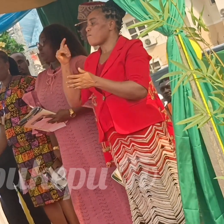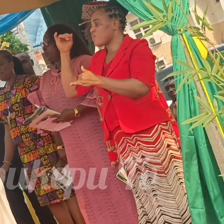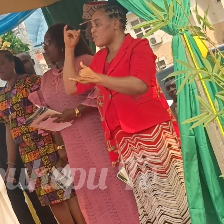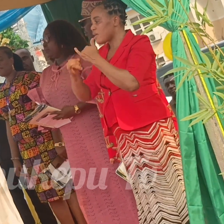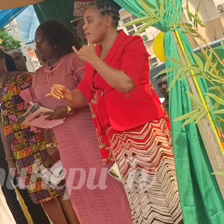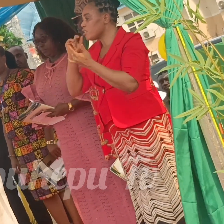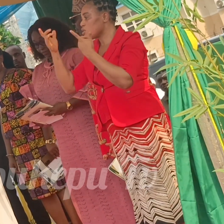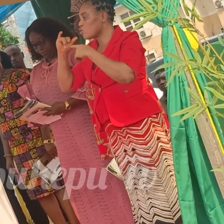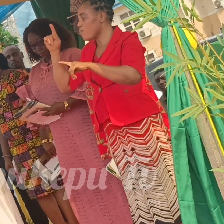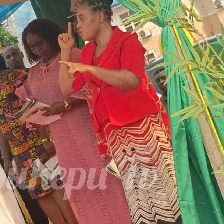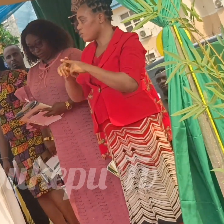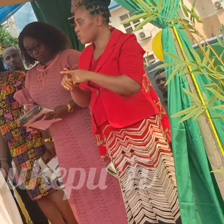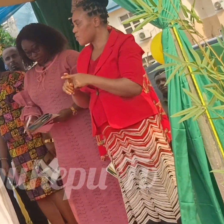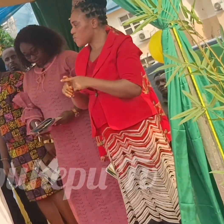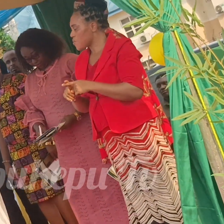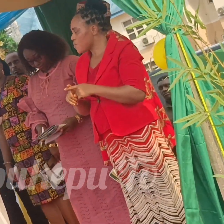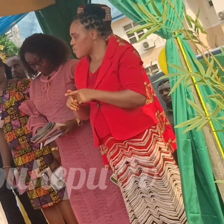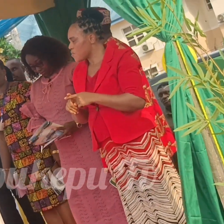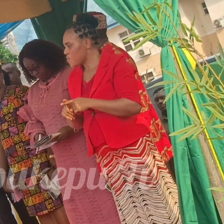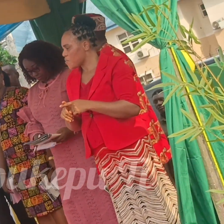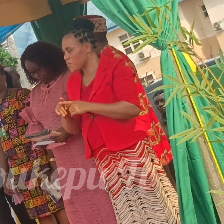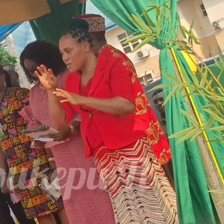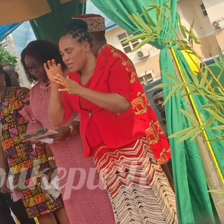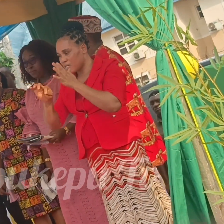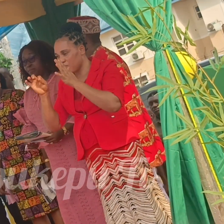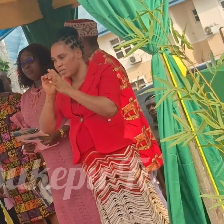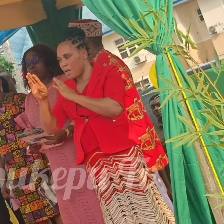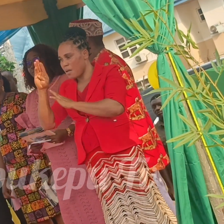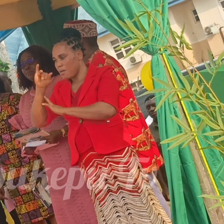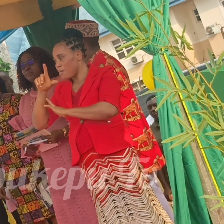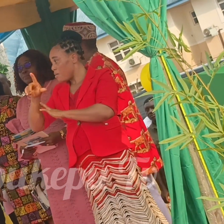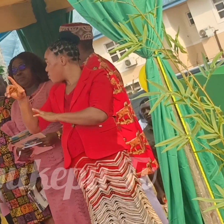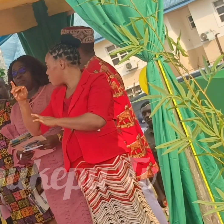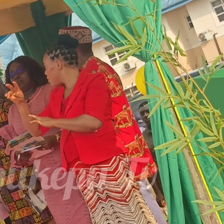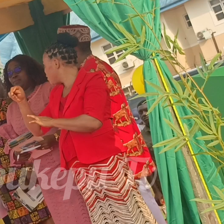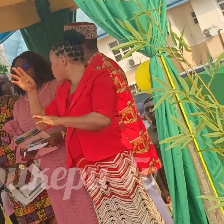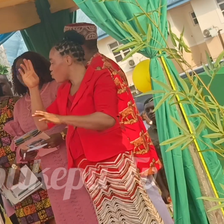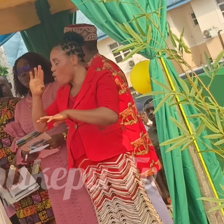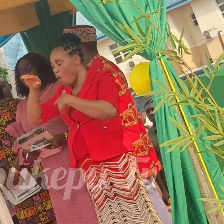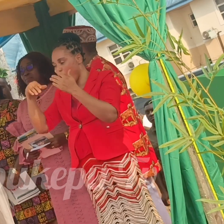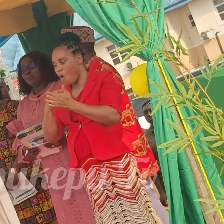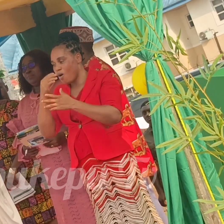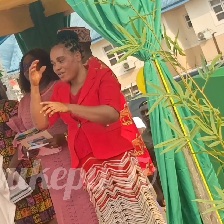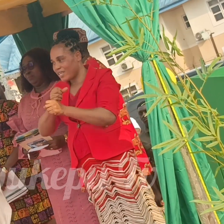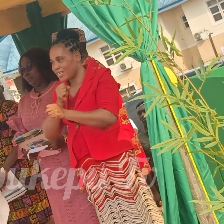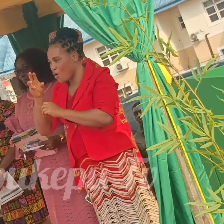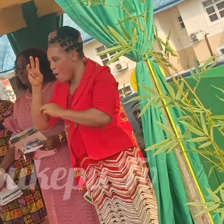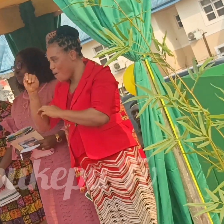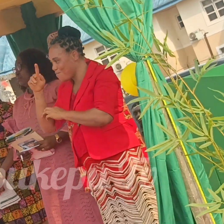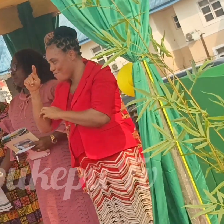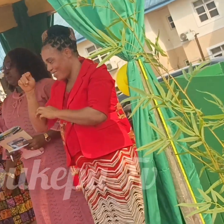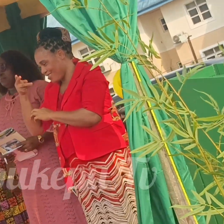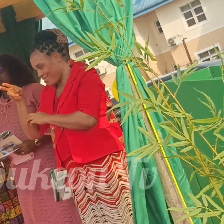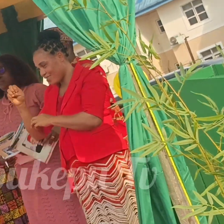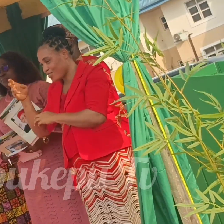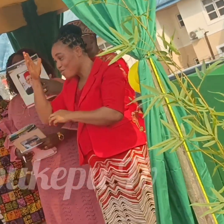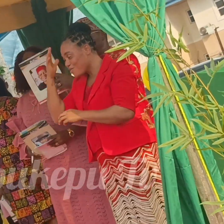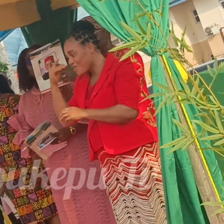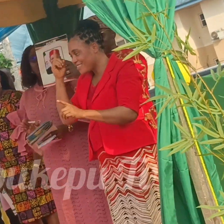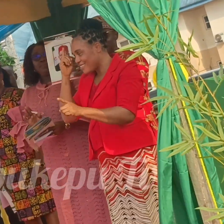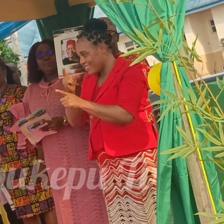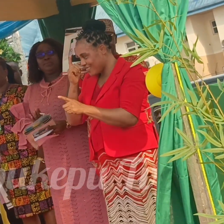is coming to estimated billing. You will all get your meters. You will know the actual amount